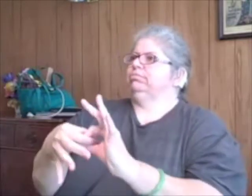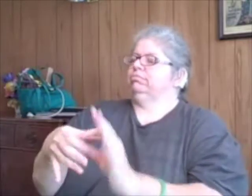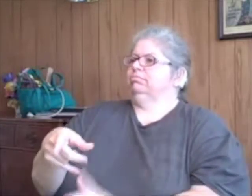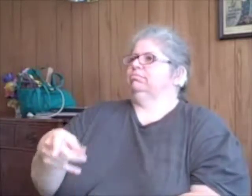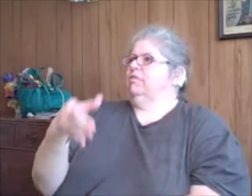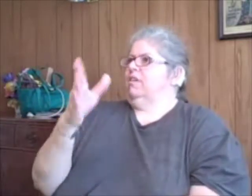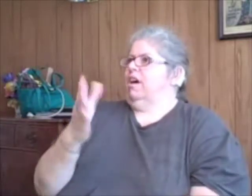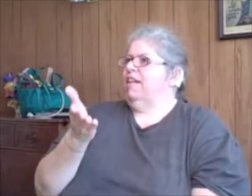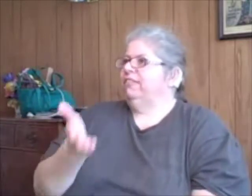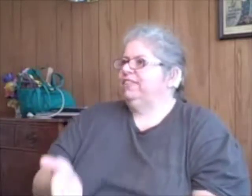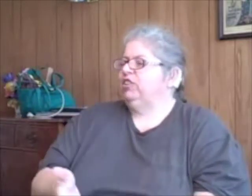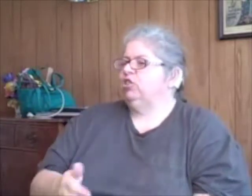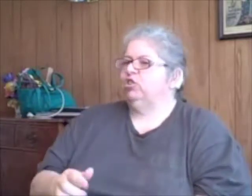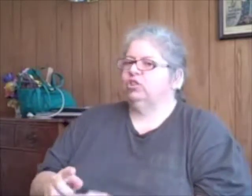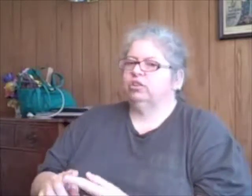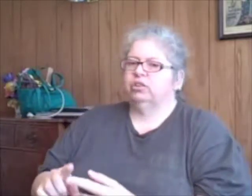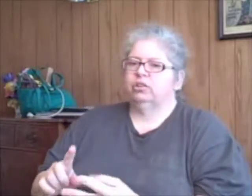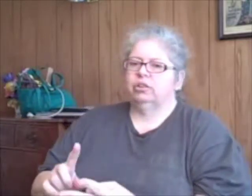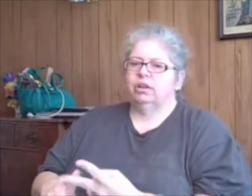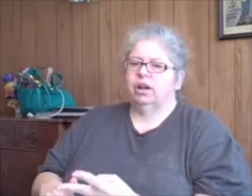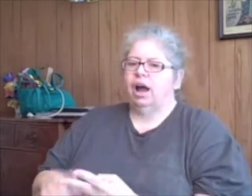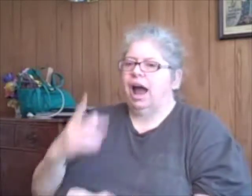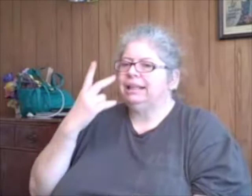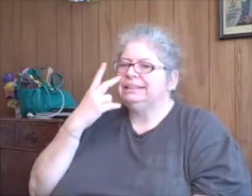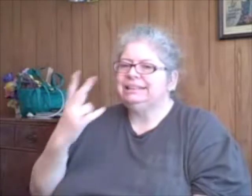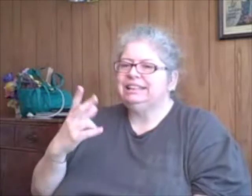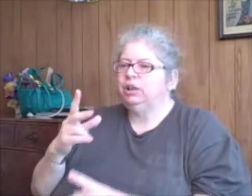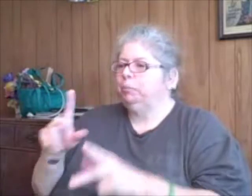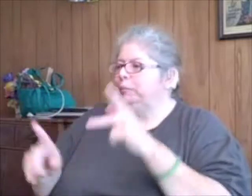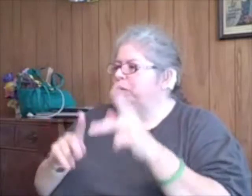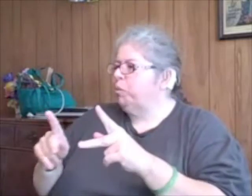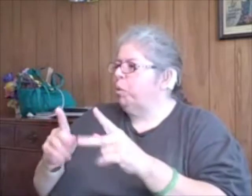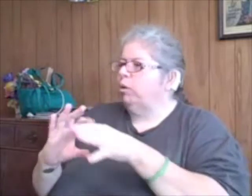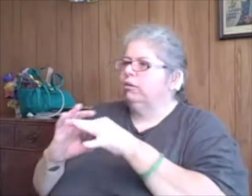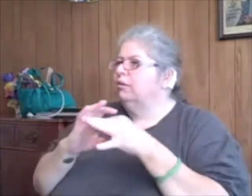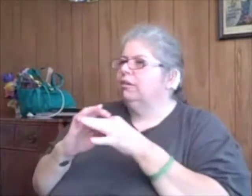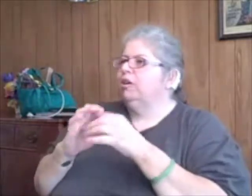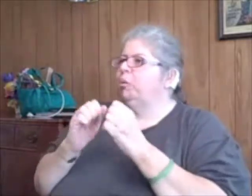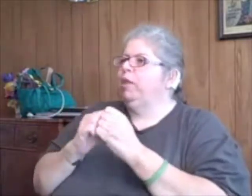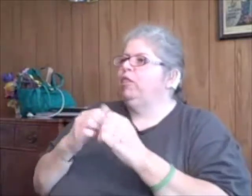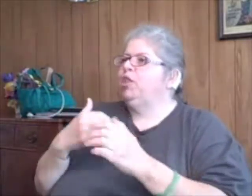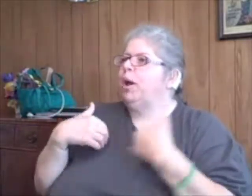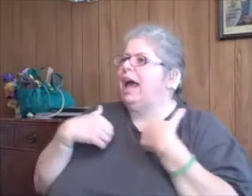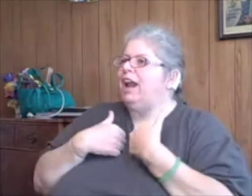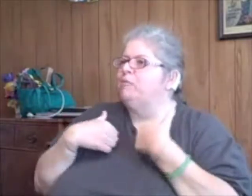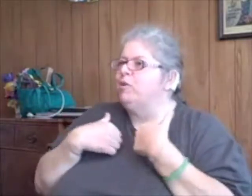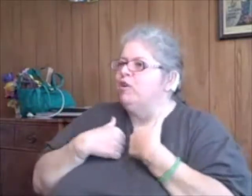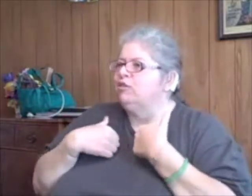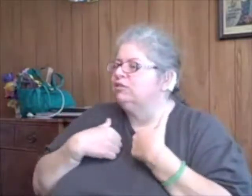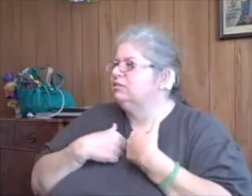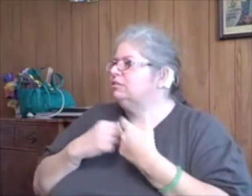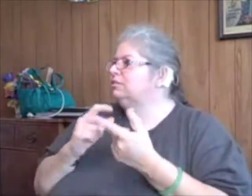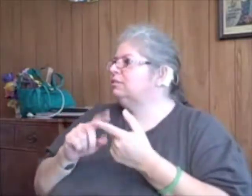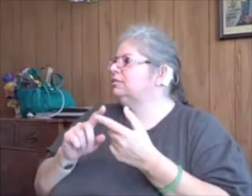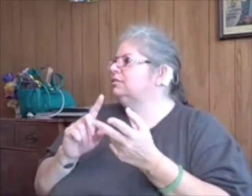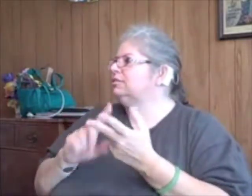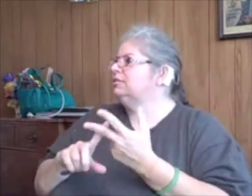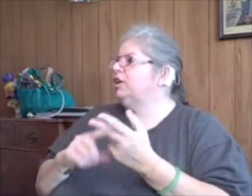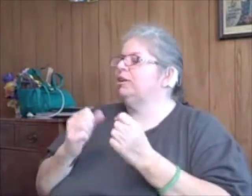have a connection, a relationship with God. People get along with animals. I see people playing with